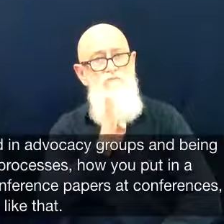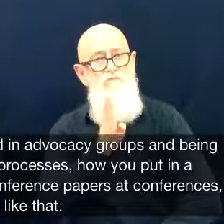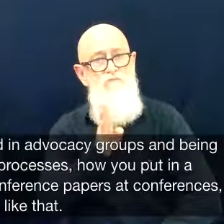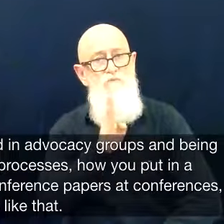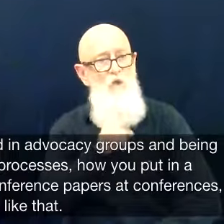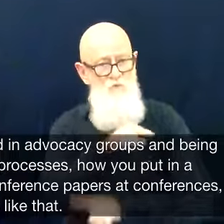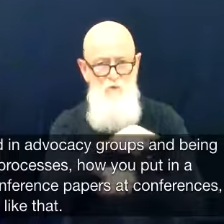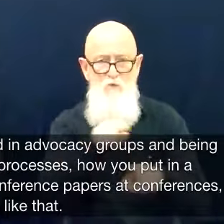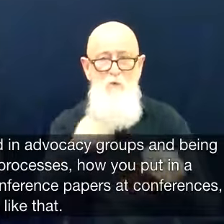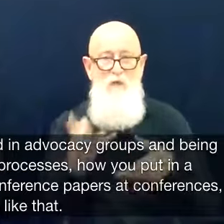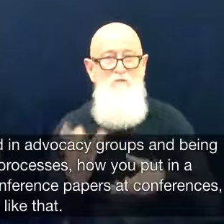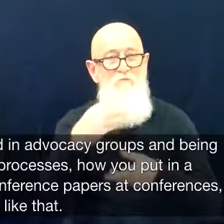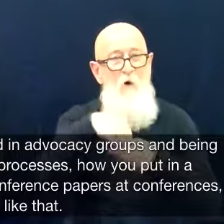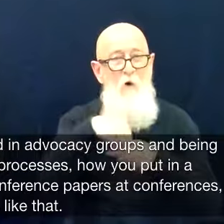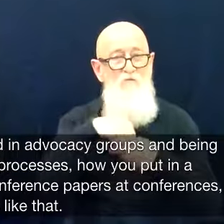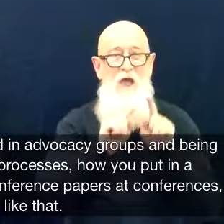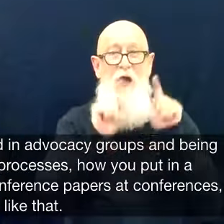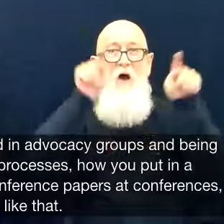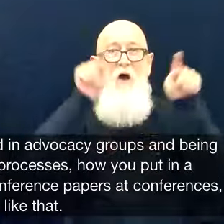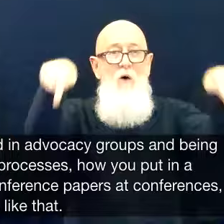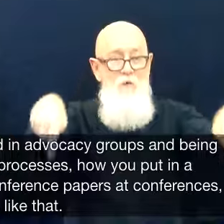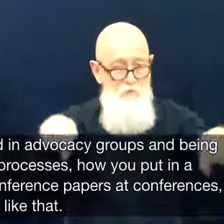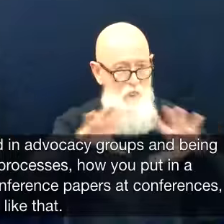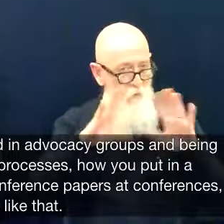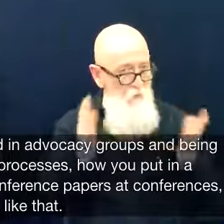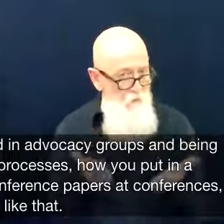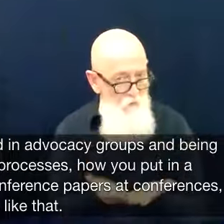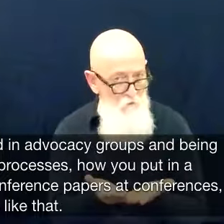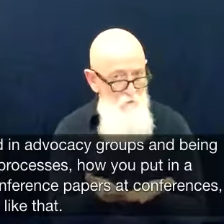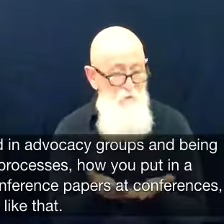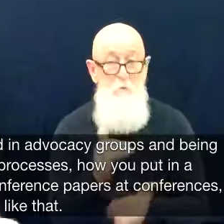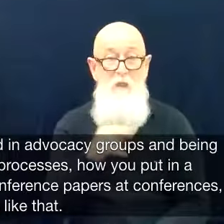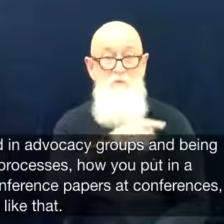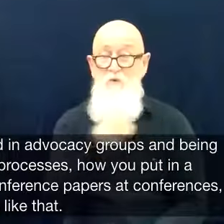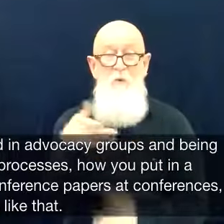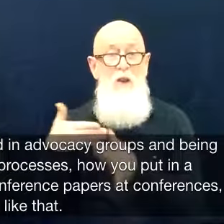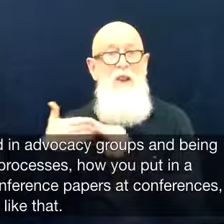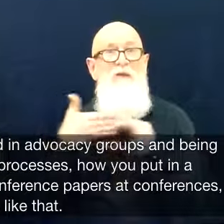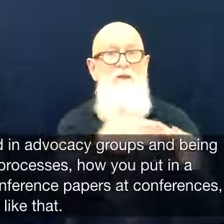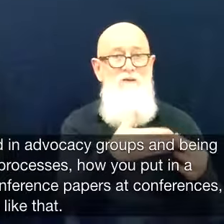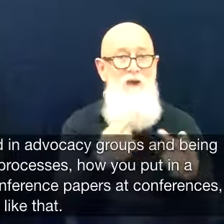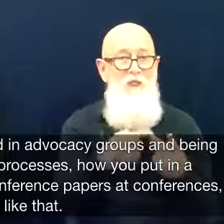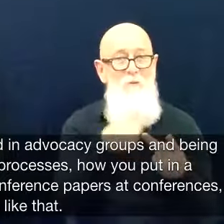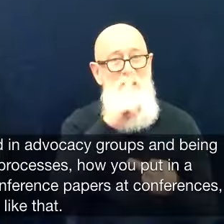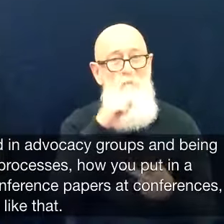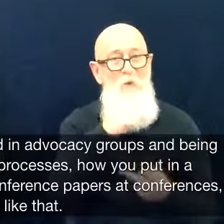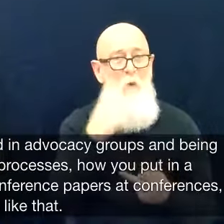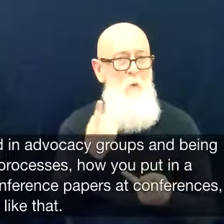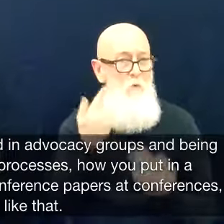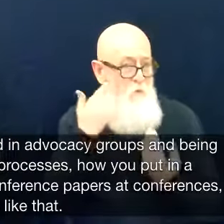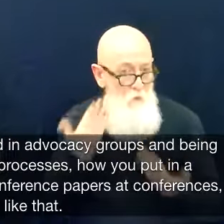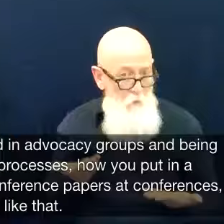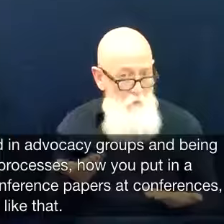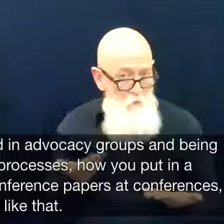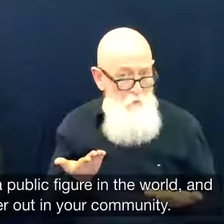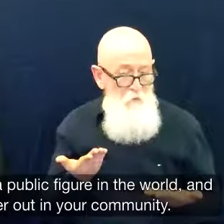a public figure in the world, and perhaps being a leader out in your community. That might be something